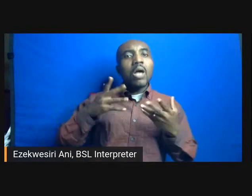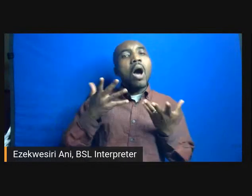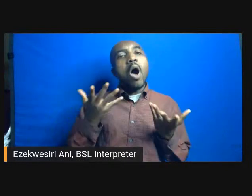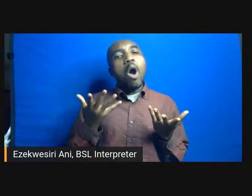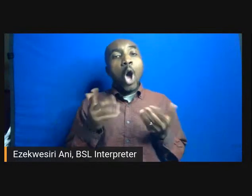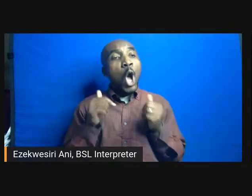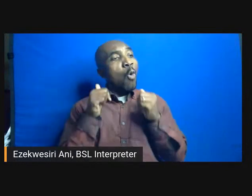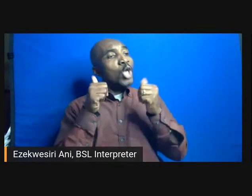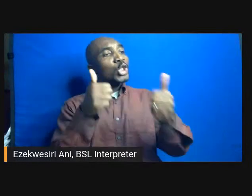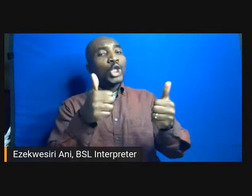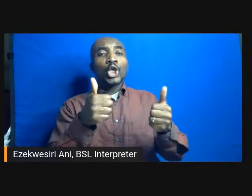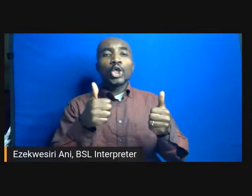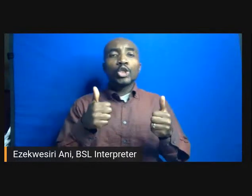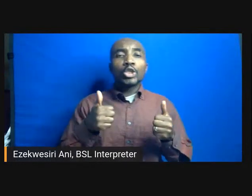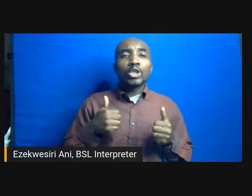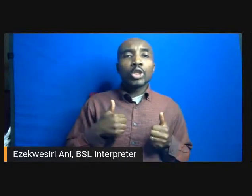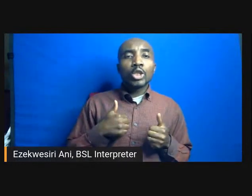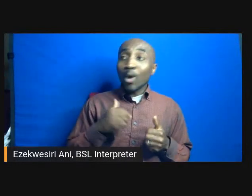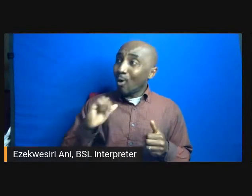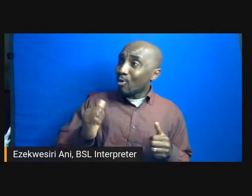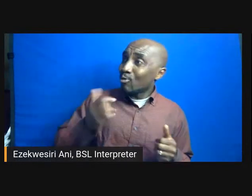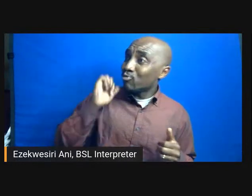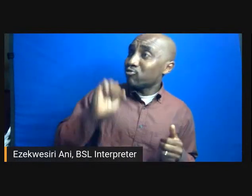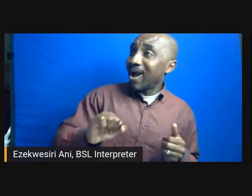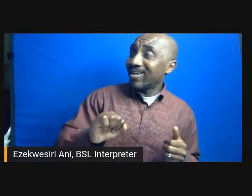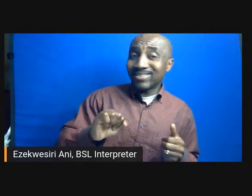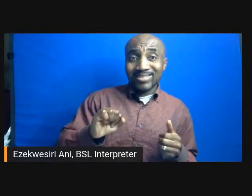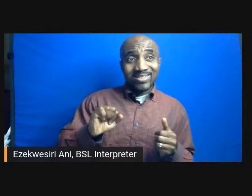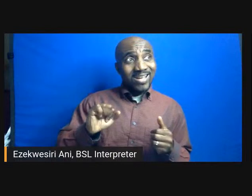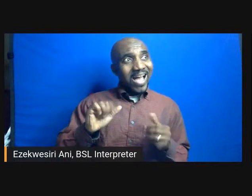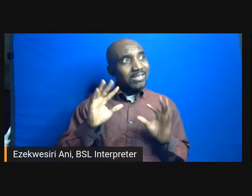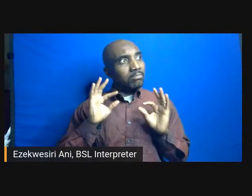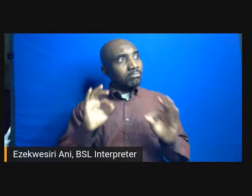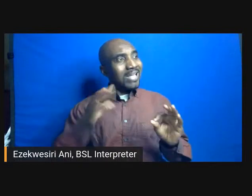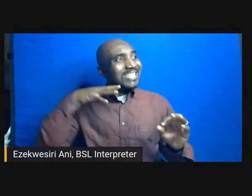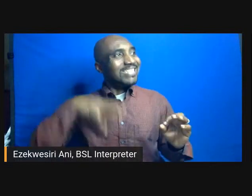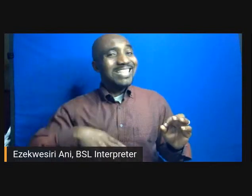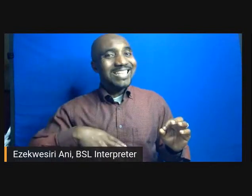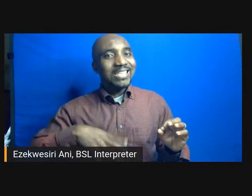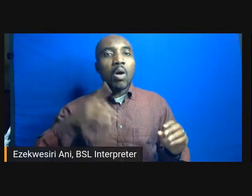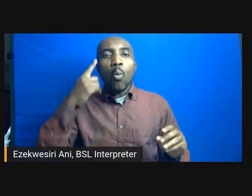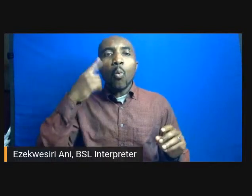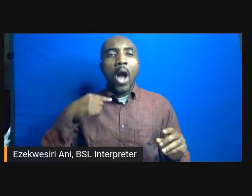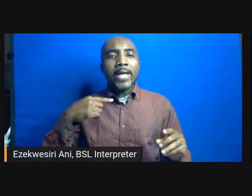is good, what is right, and what is desired is white.